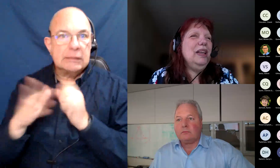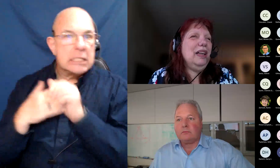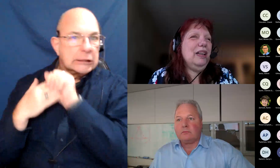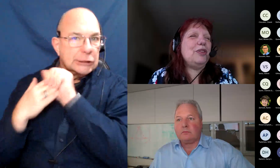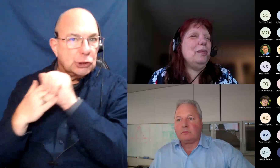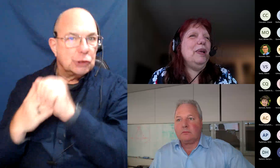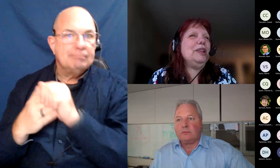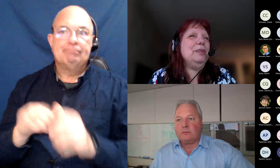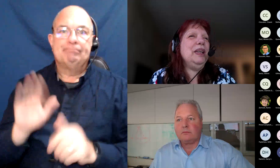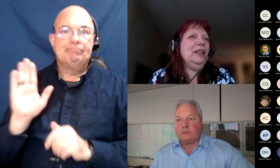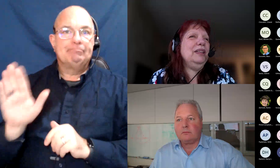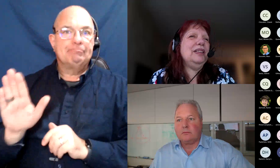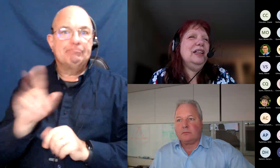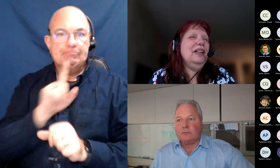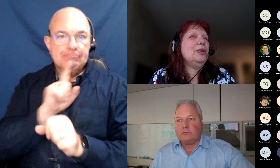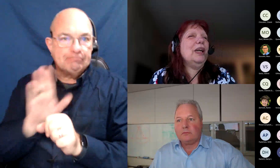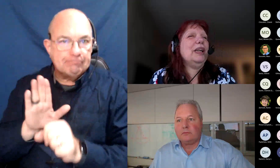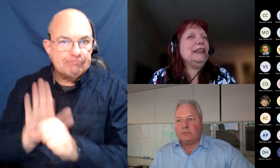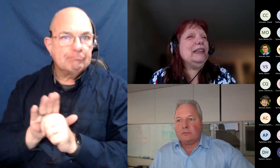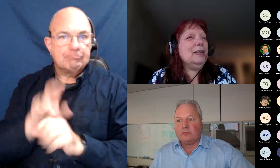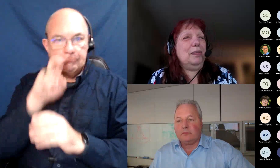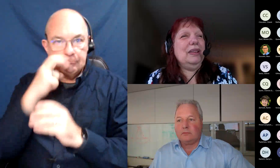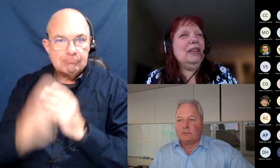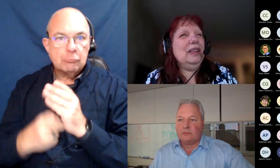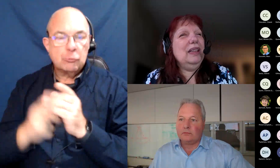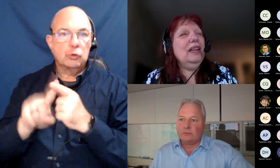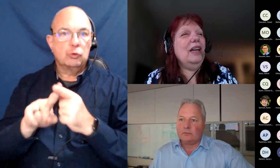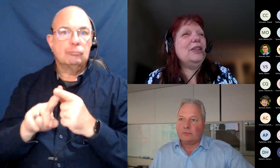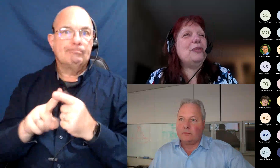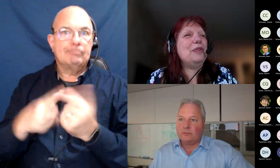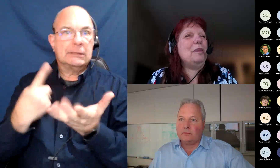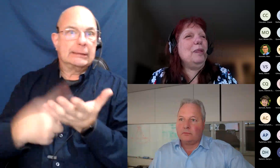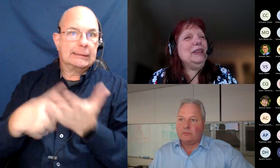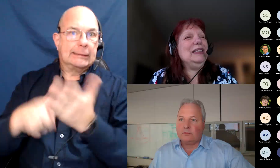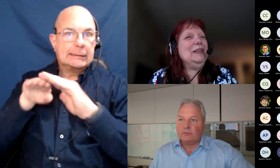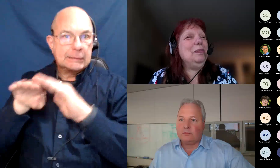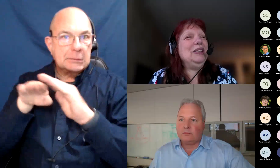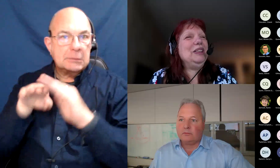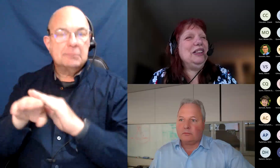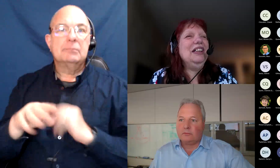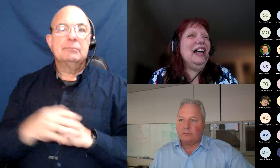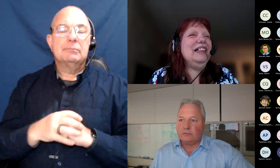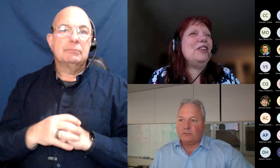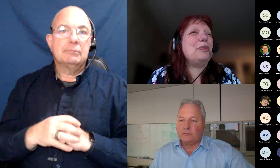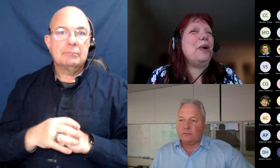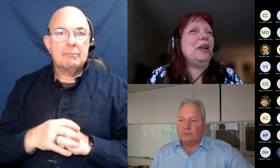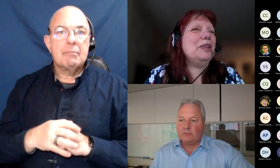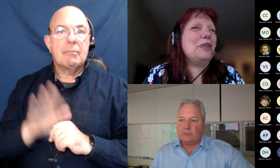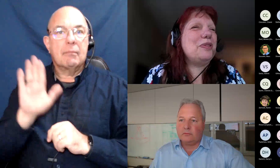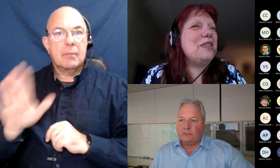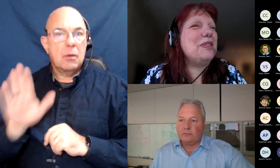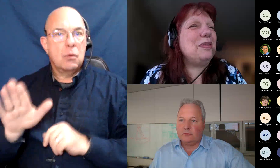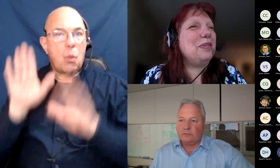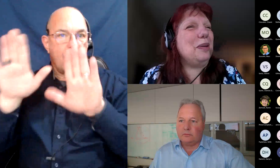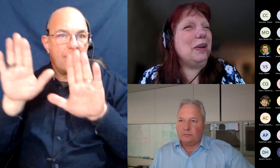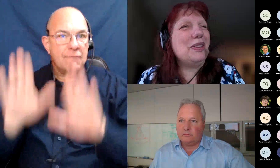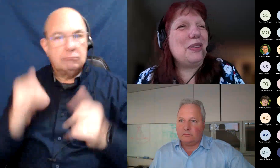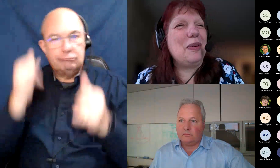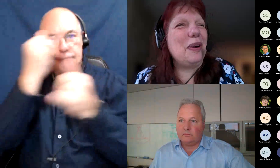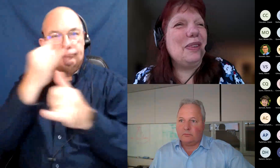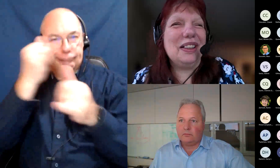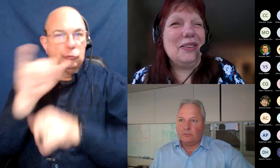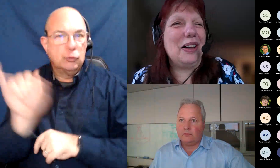leadership, his commitment to accessibility and to full participation, and his wonderful sense of